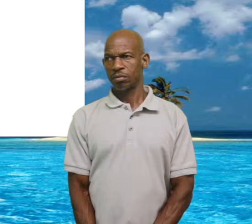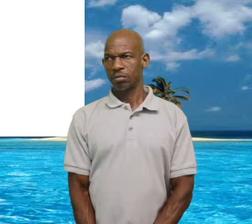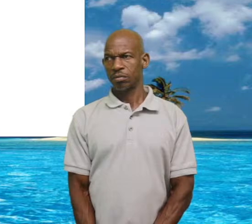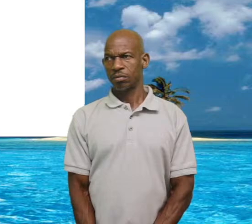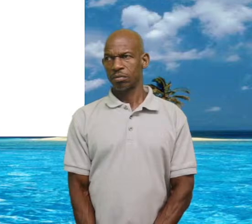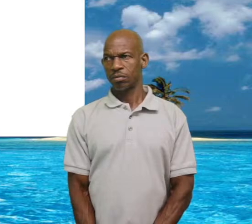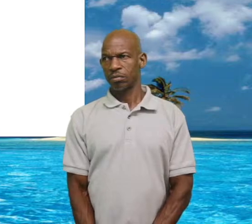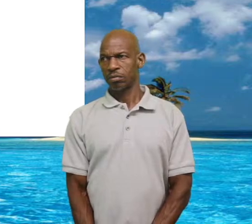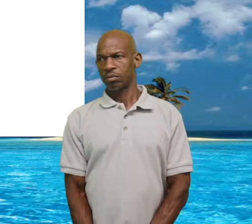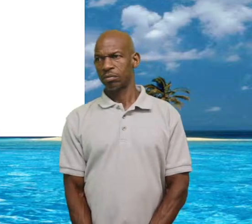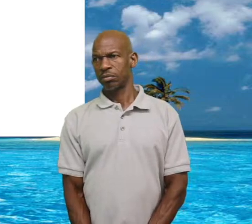we could have another